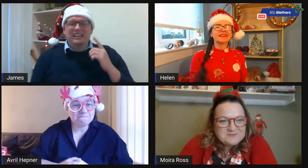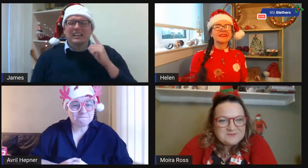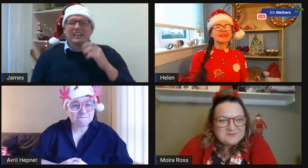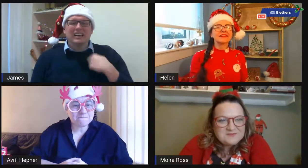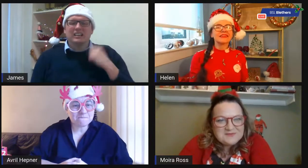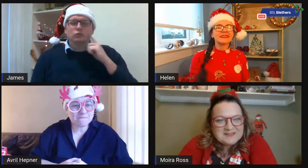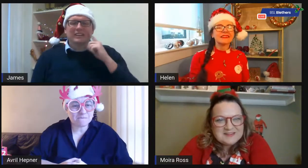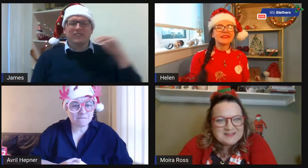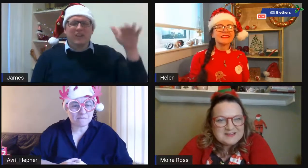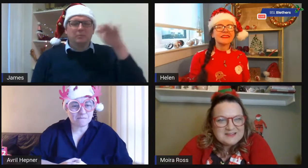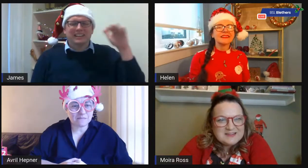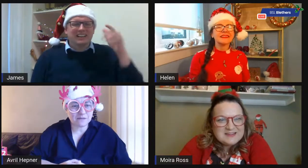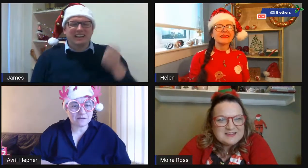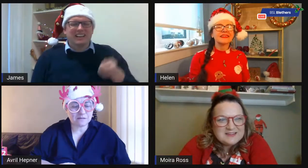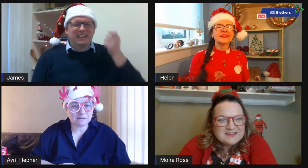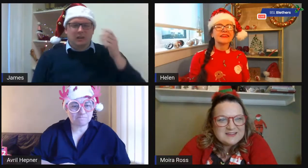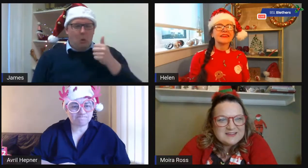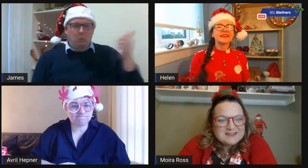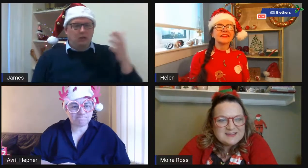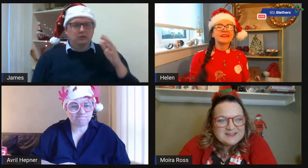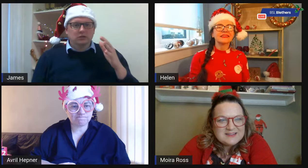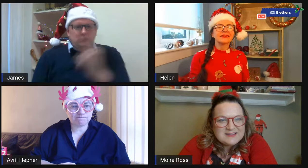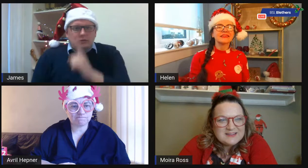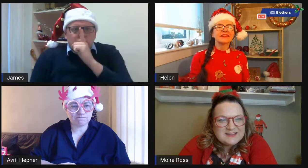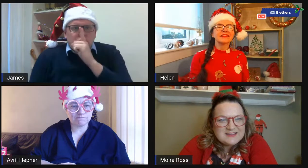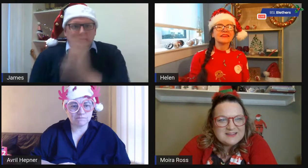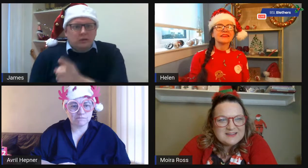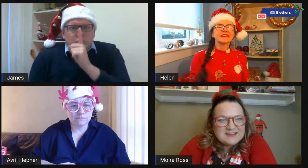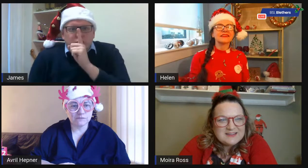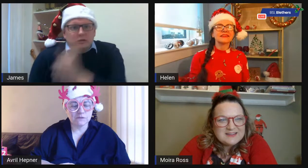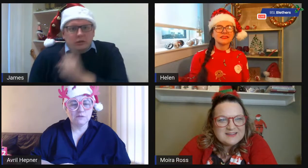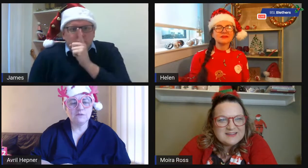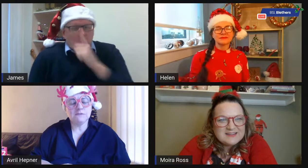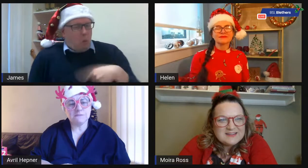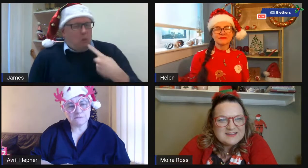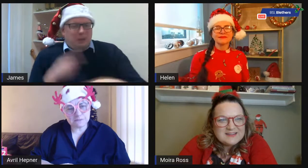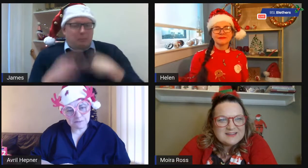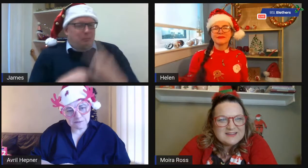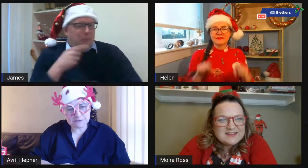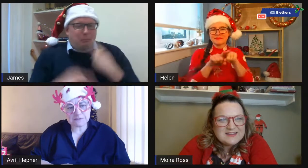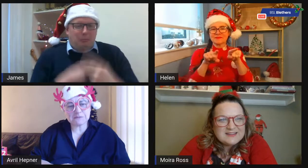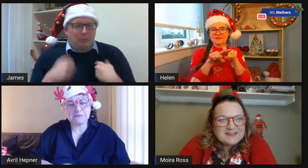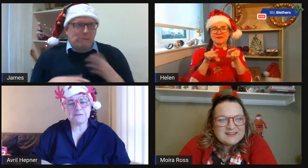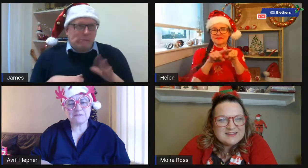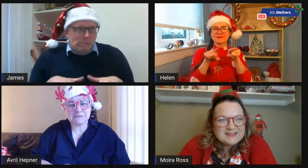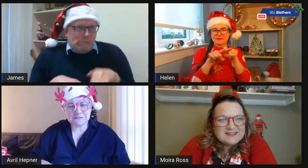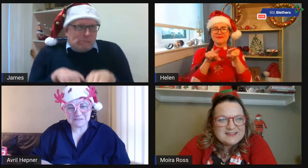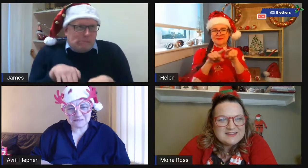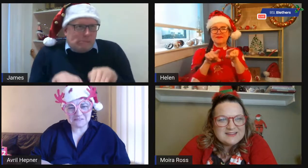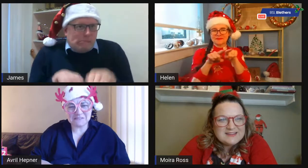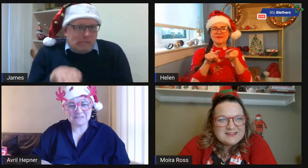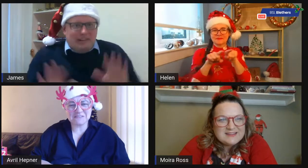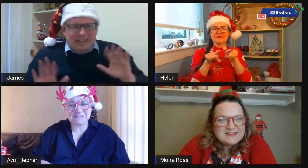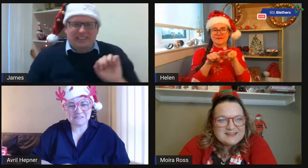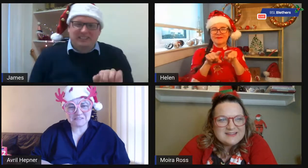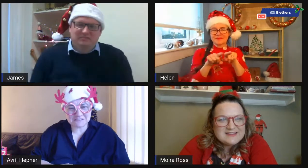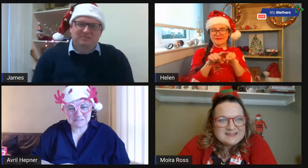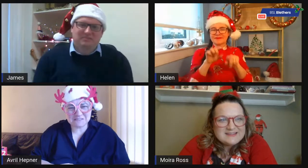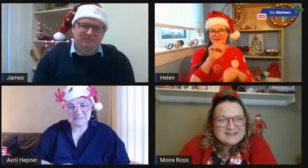the morning. James. Well, you know, my hearing family, growing up, I was always told, shh, shh.